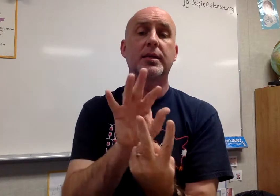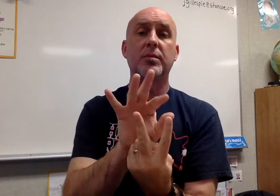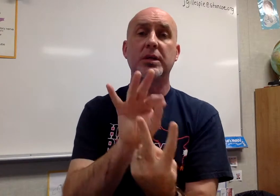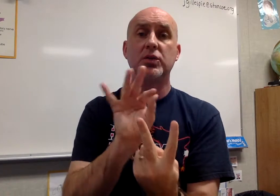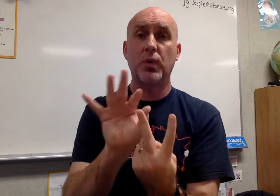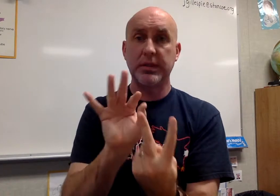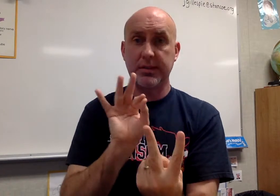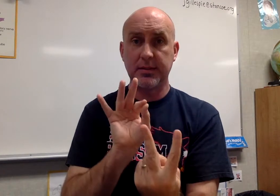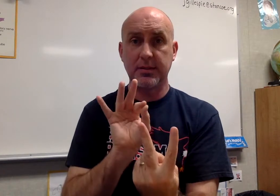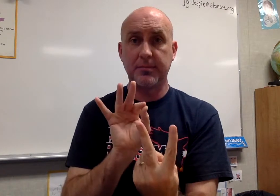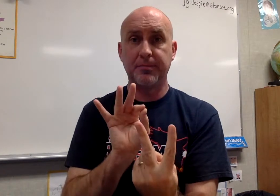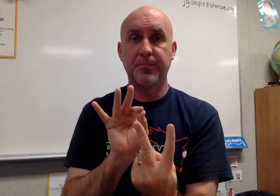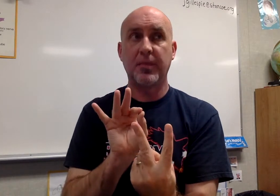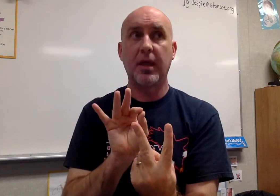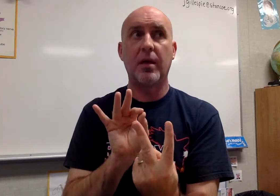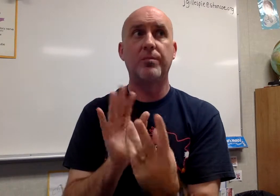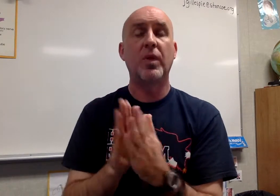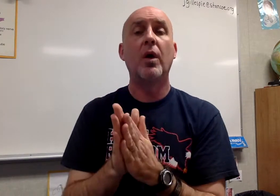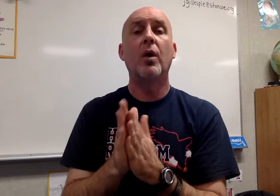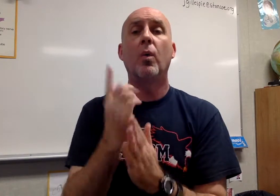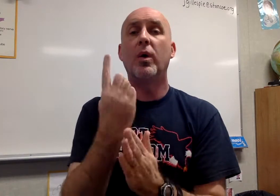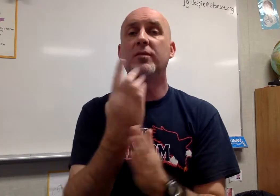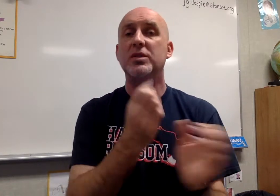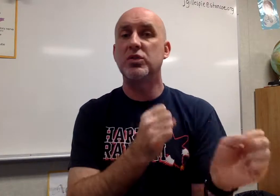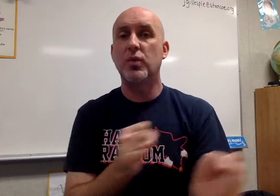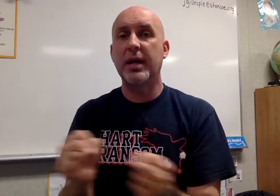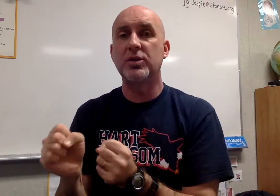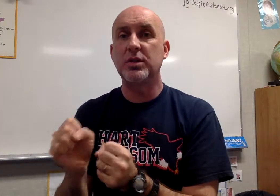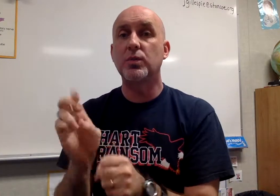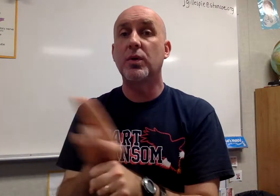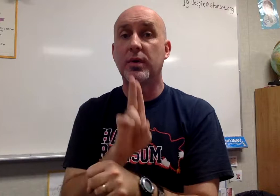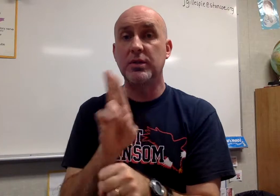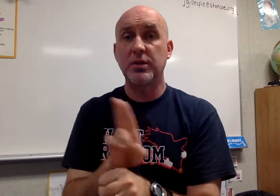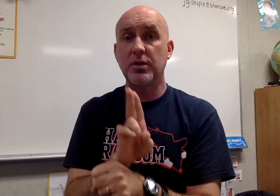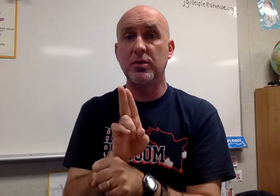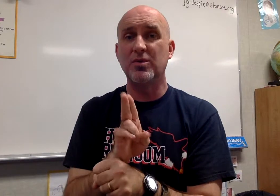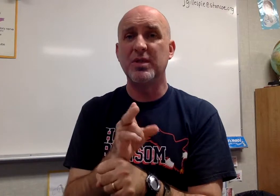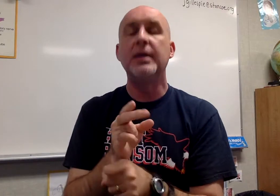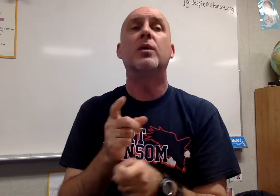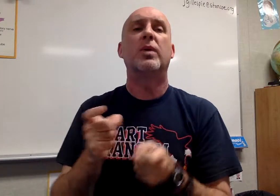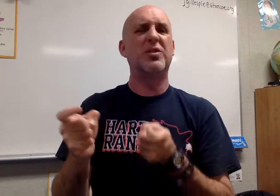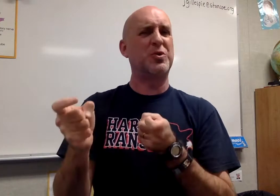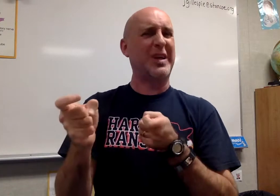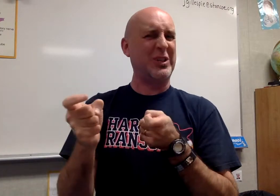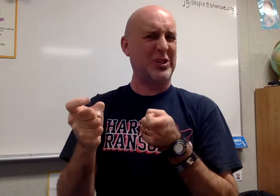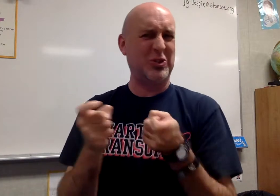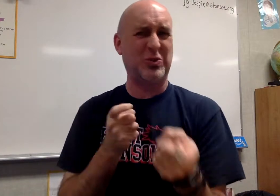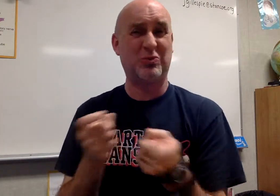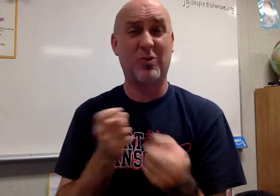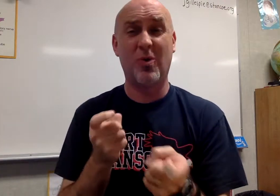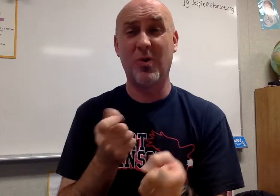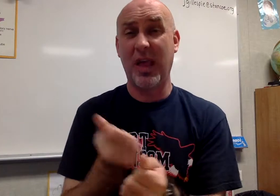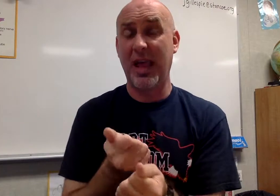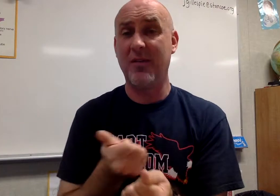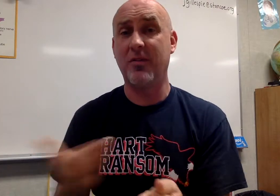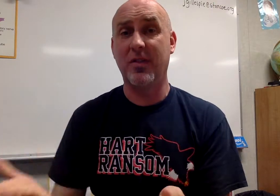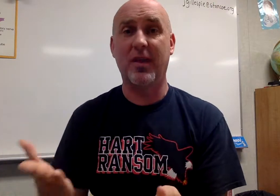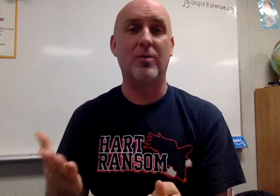be choices. One of the strategies we're going to use, rather than trying to control everything, which